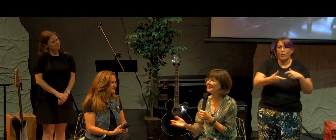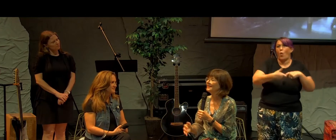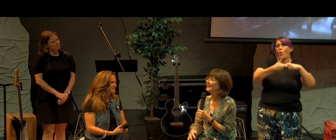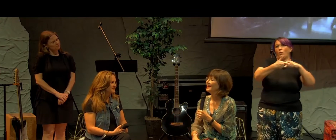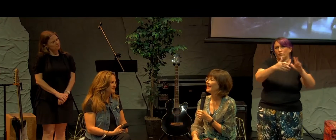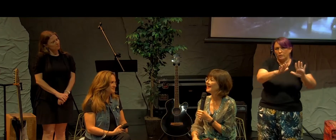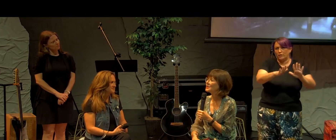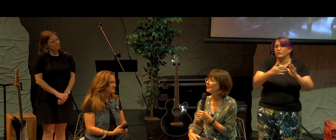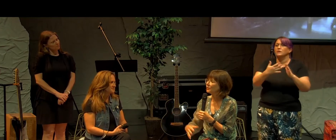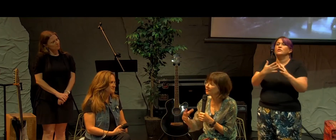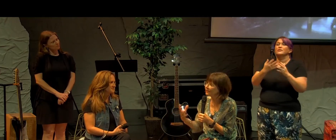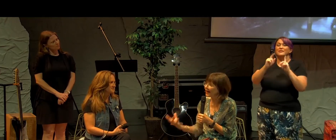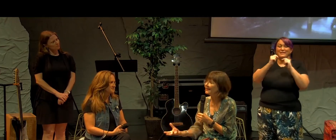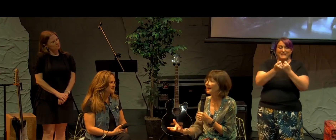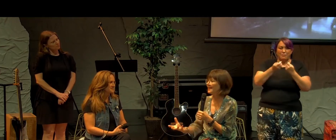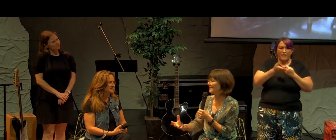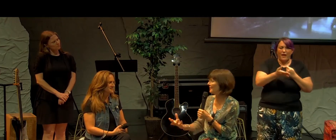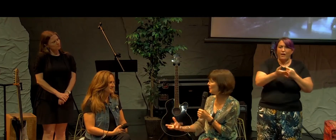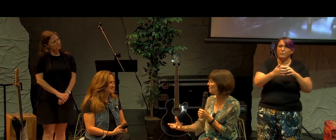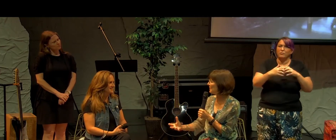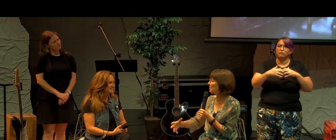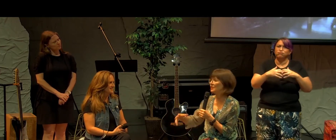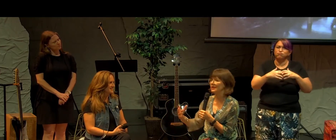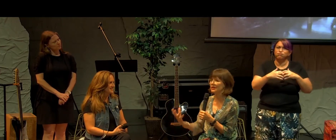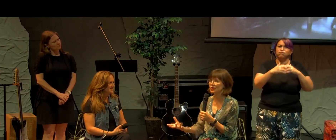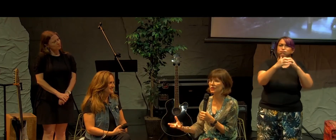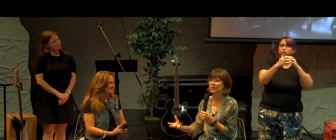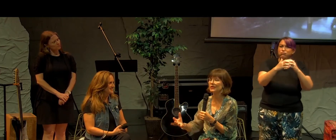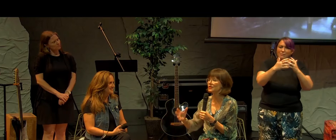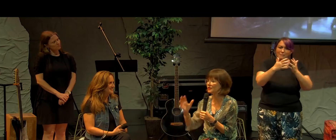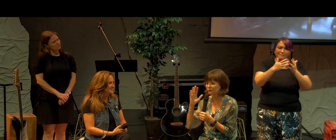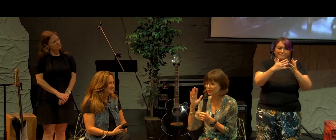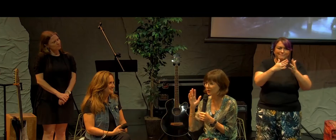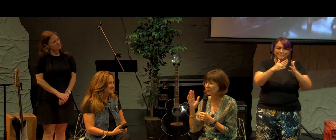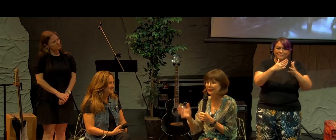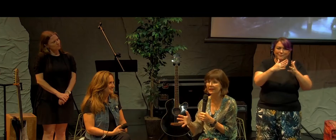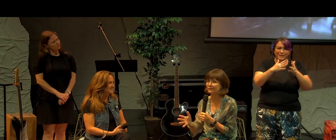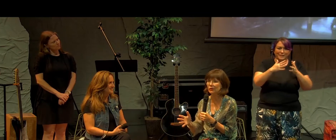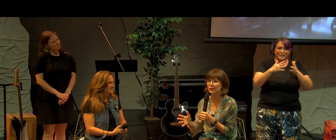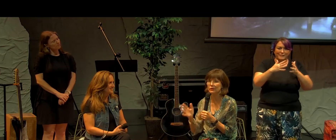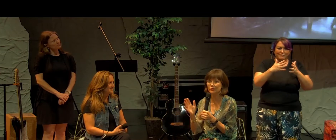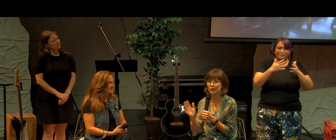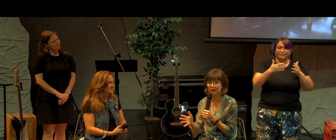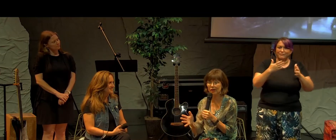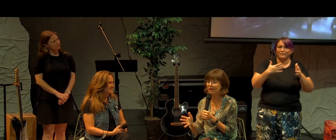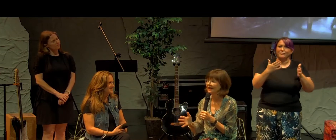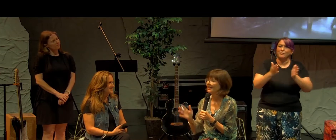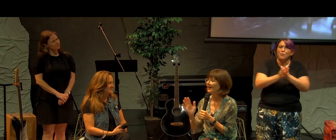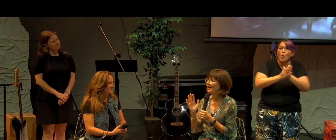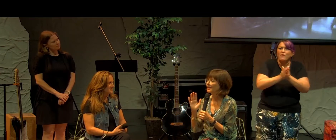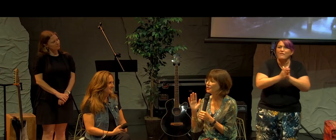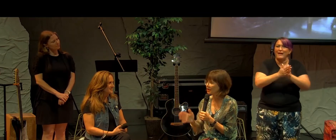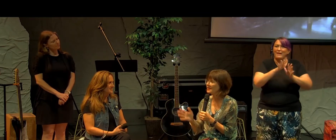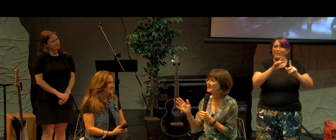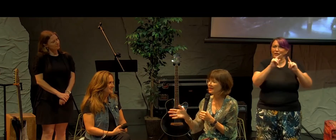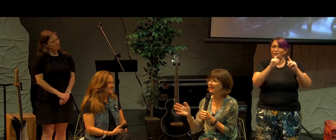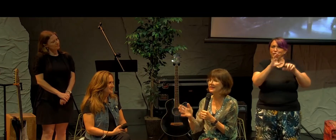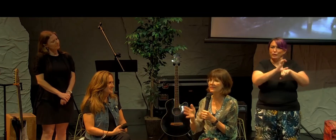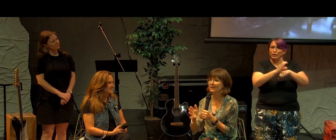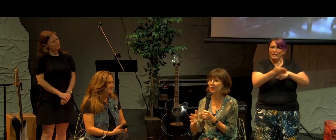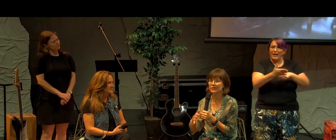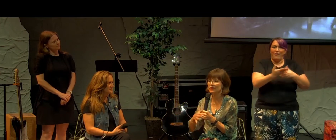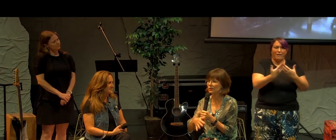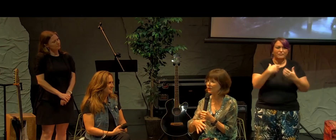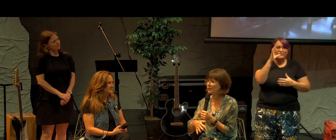Odessa and has been revitalizing the youth ministry and the church. They just completely focused for a year on just seeking and